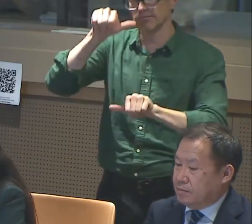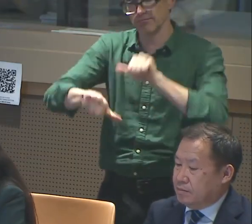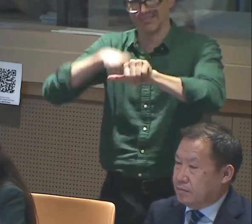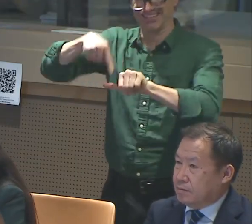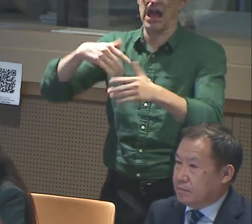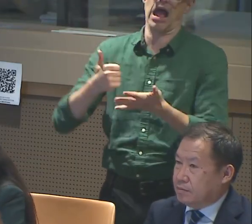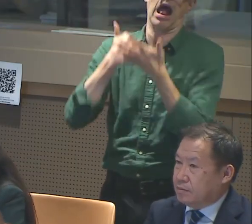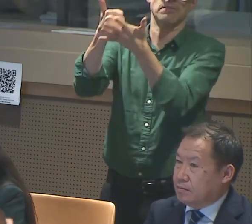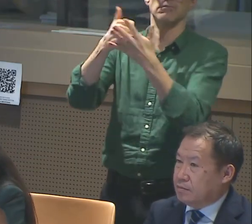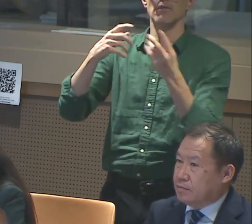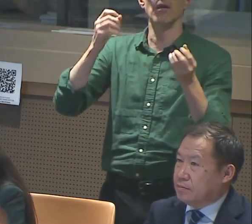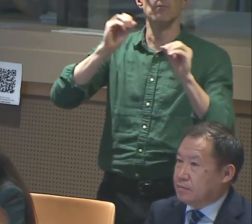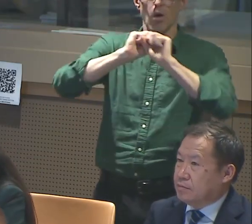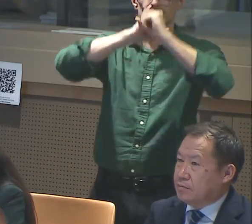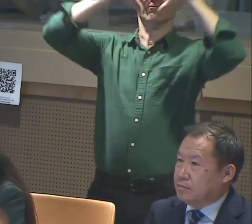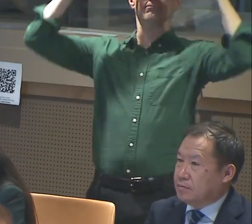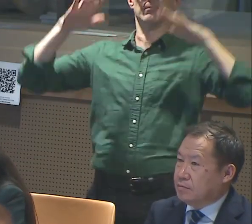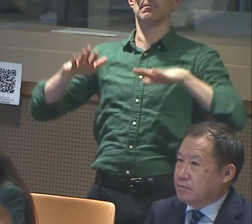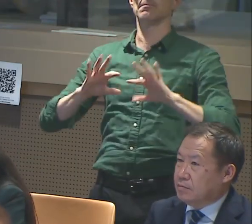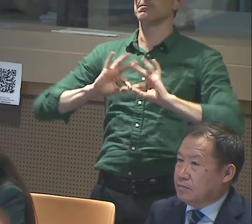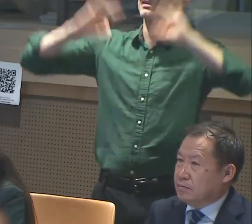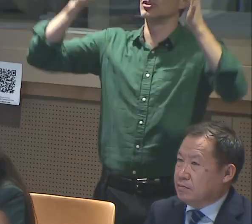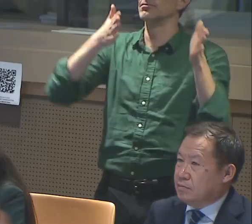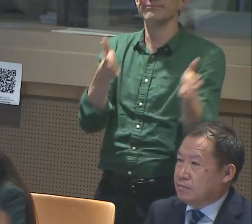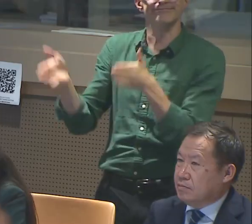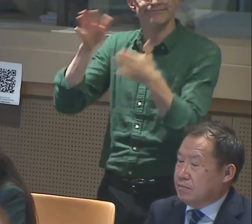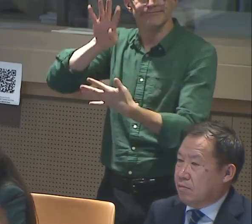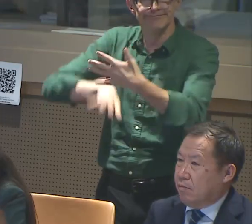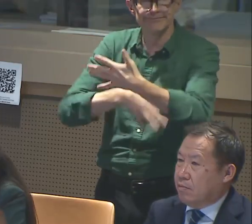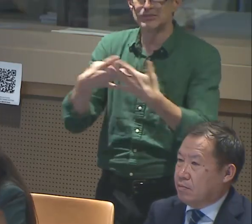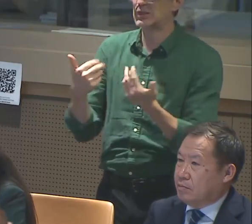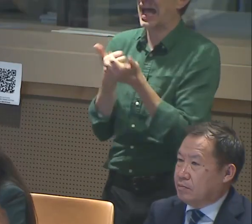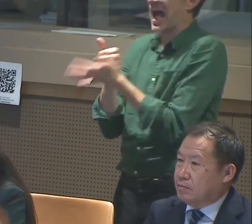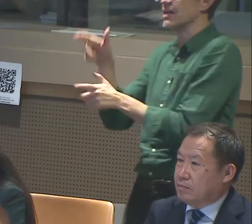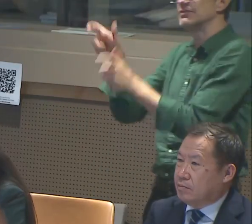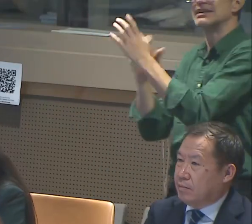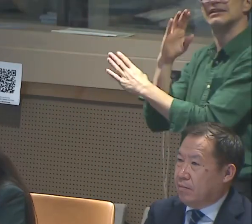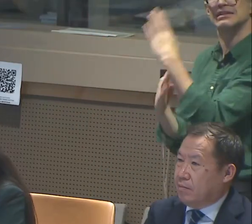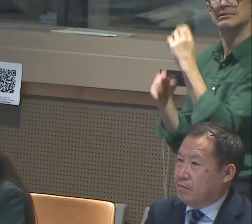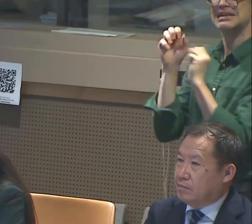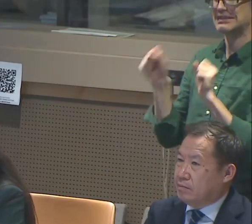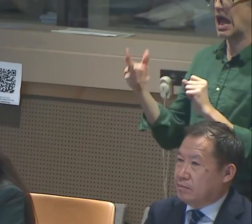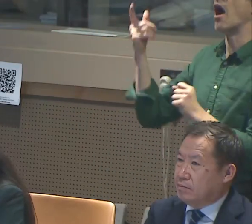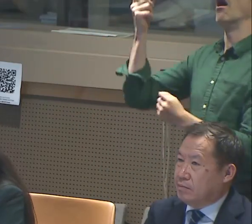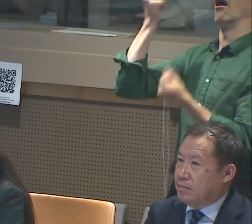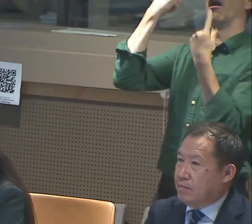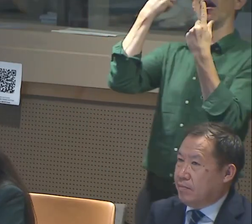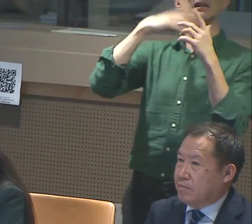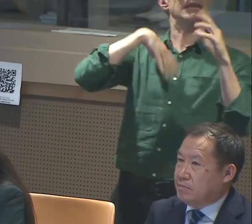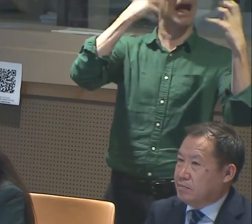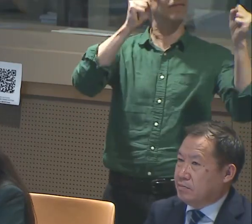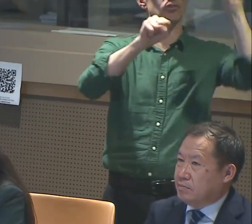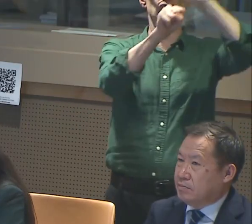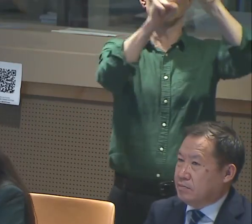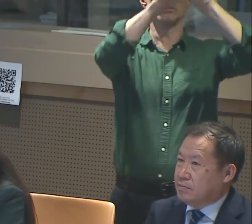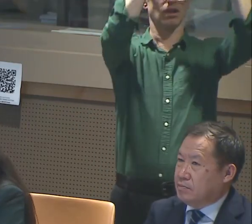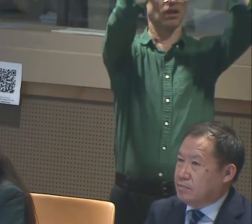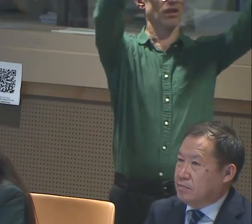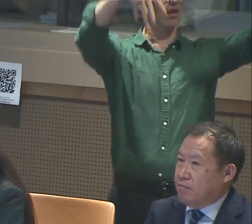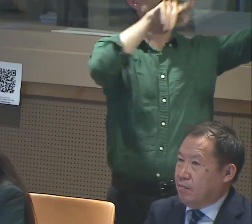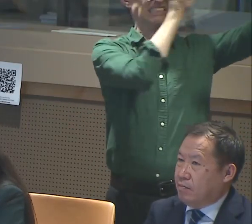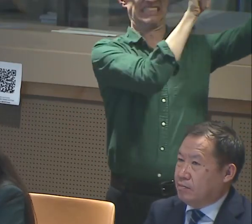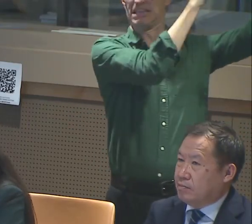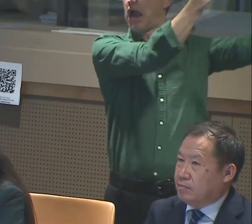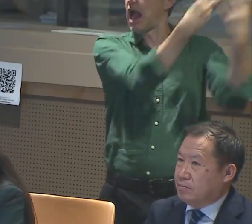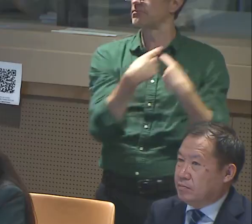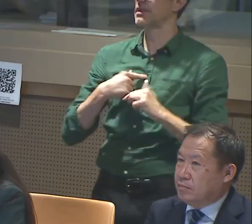to design systems that meet real needs, routinely identify disability in ways that inform services, and finally,